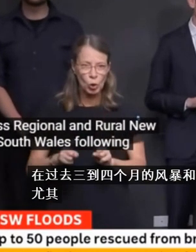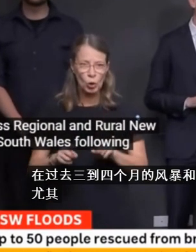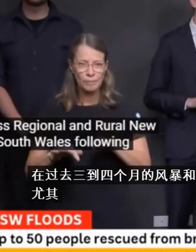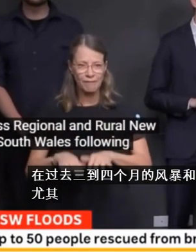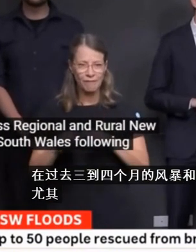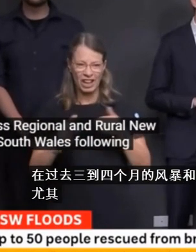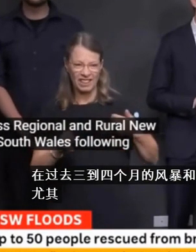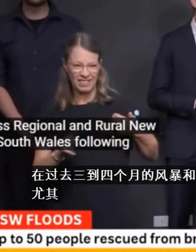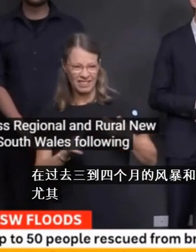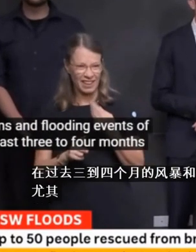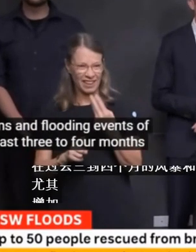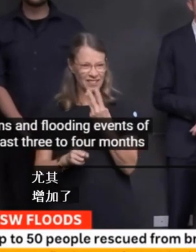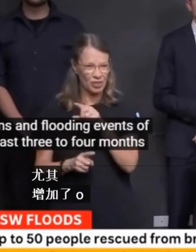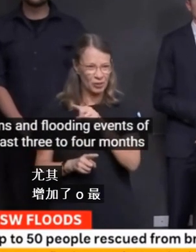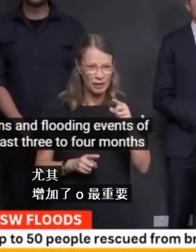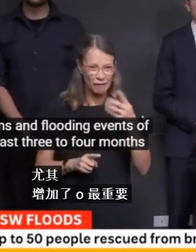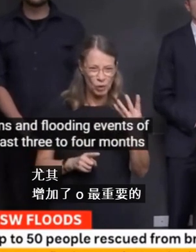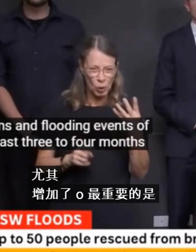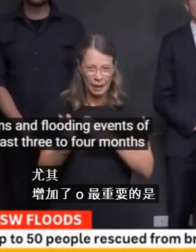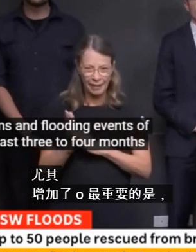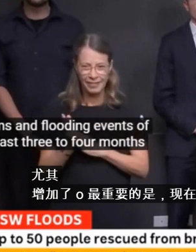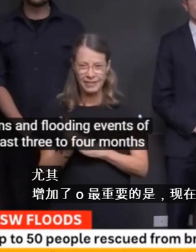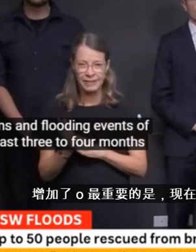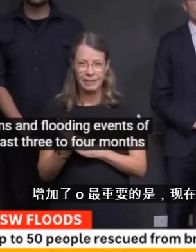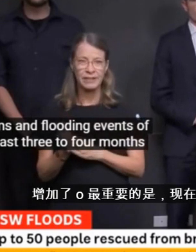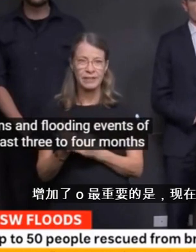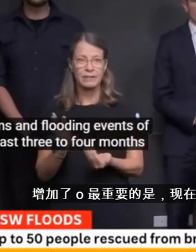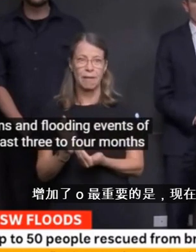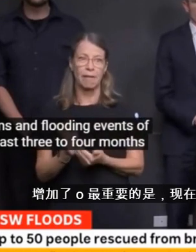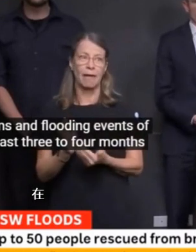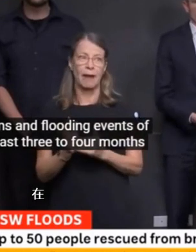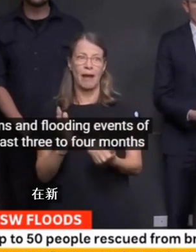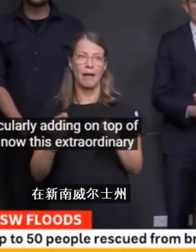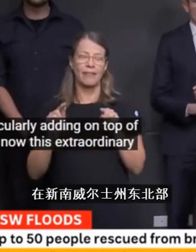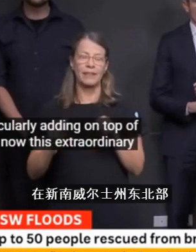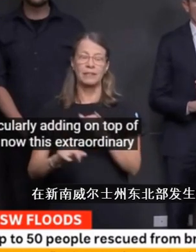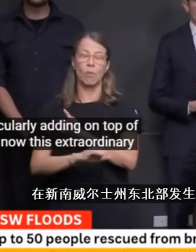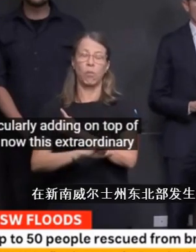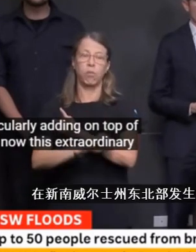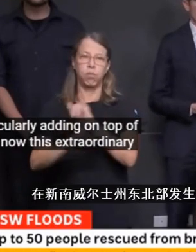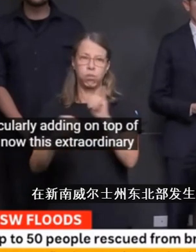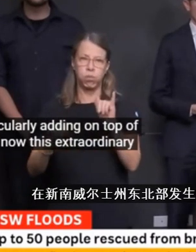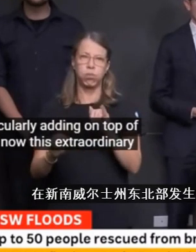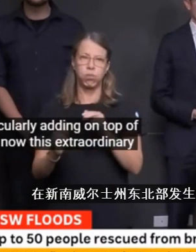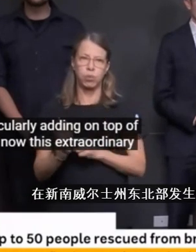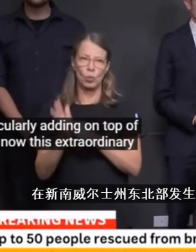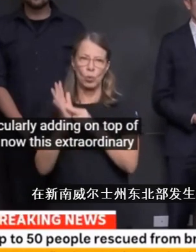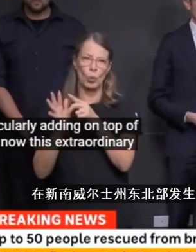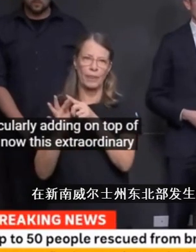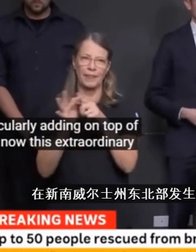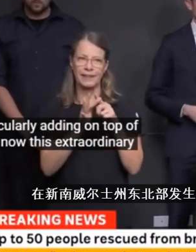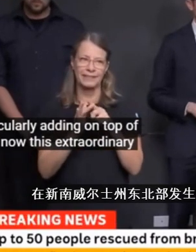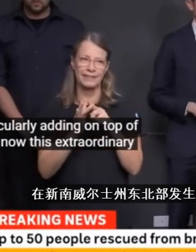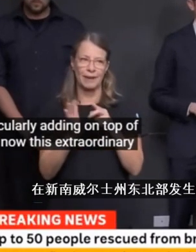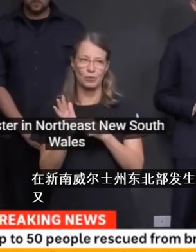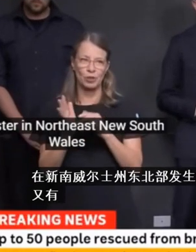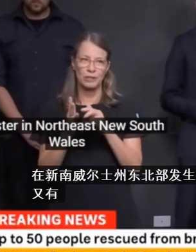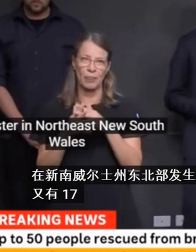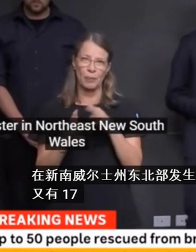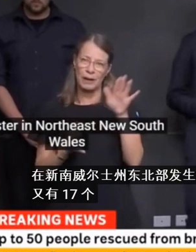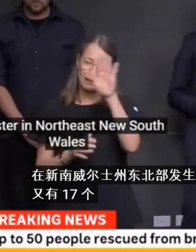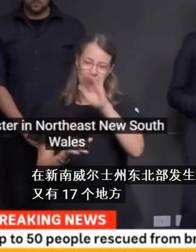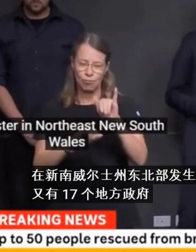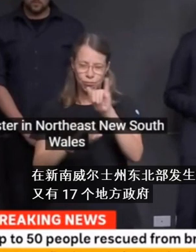last 3 to 4 months particularly. Adding on top of that now this extraordinary disaster in northeast New South Wales,